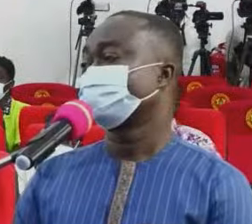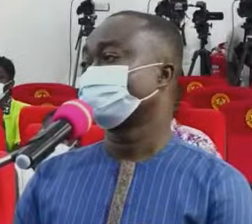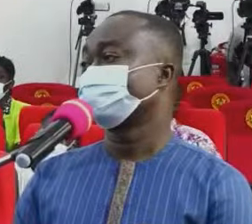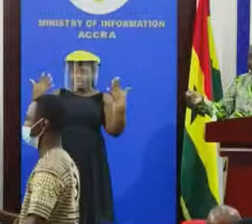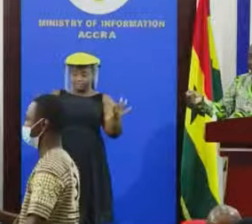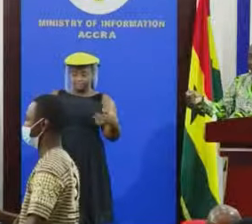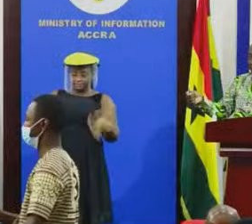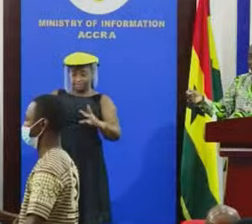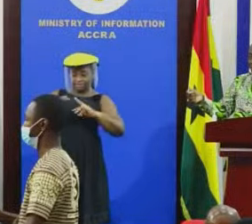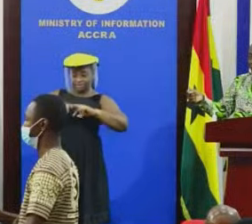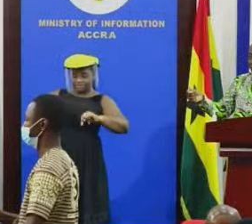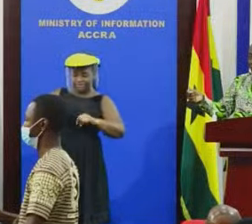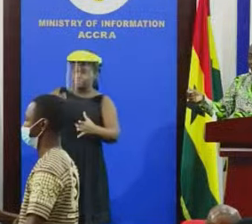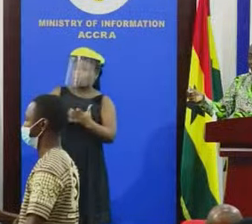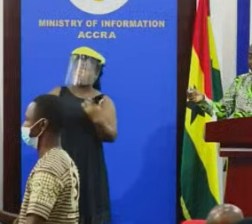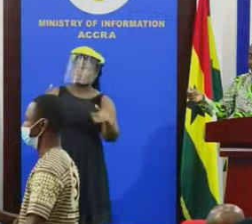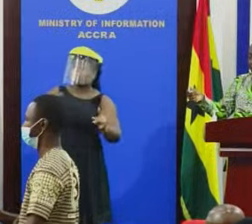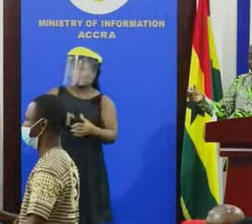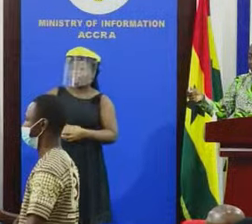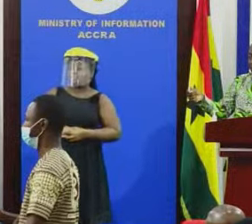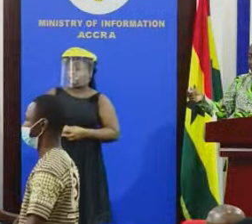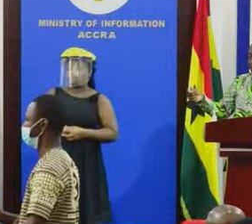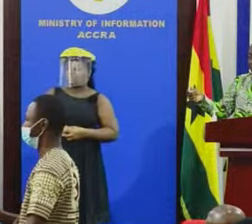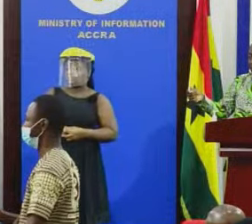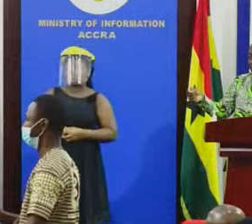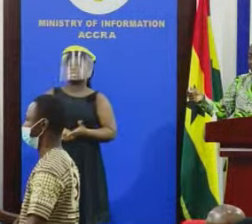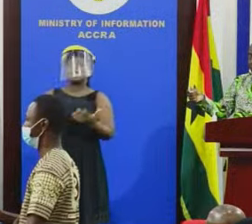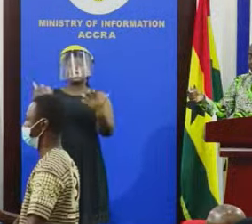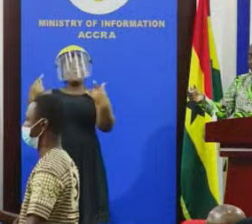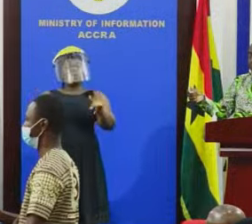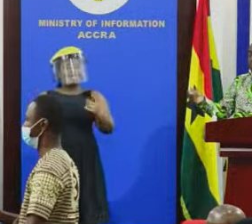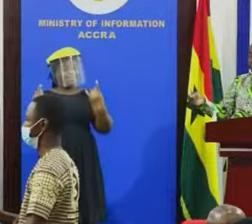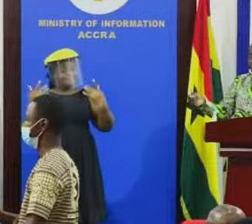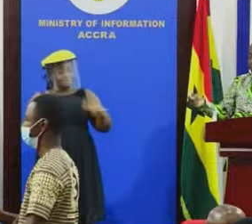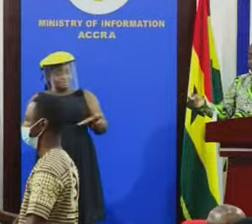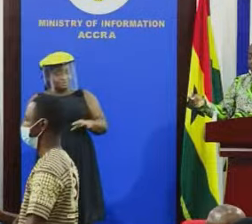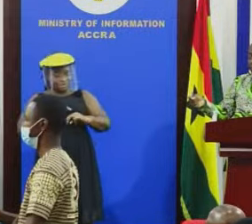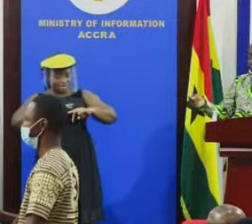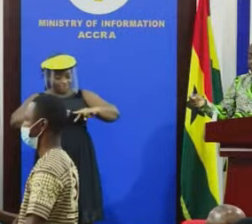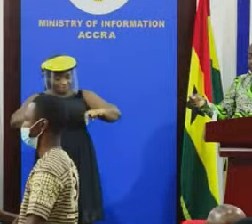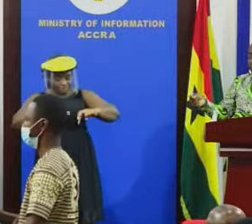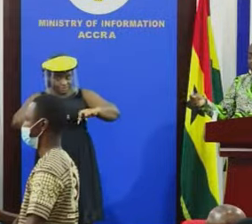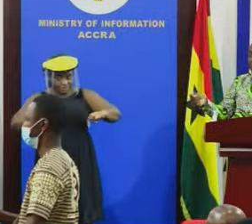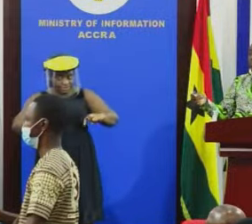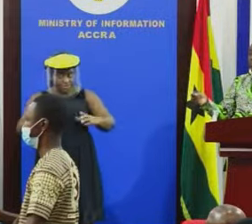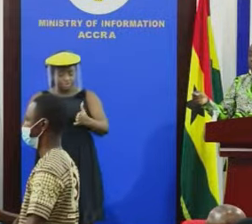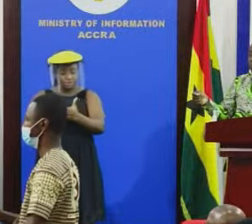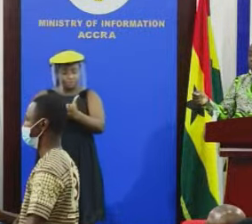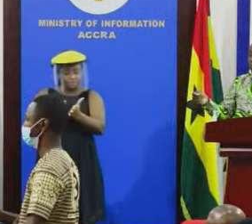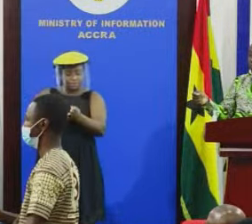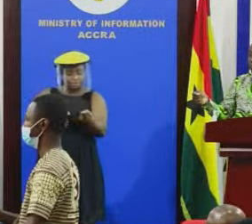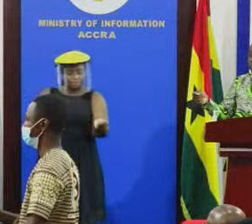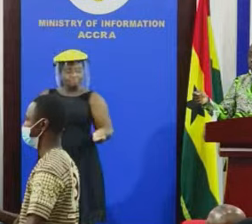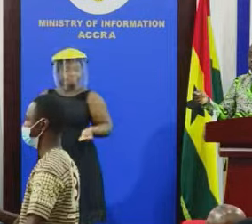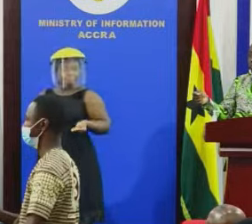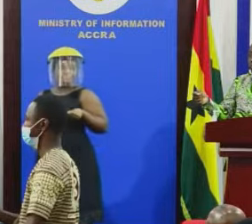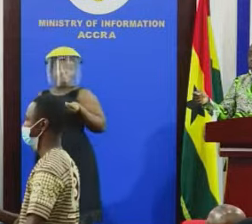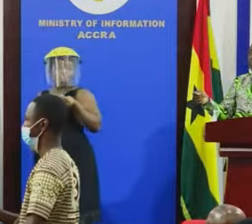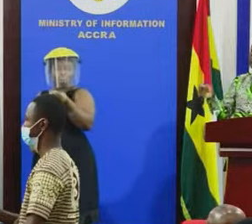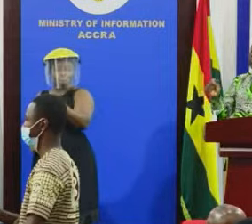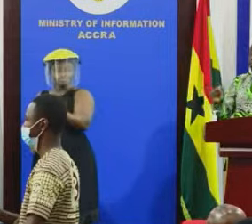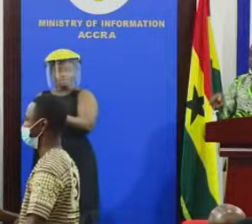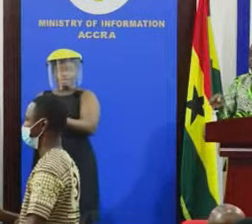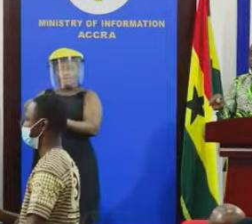with their investigation, then what will happen? When they are done with their investigation, the report would be forwarded to the